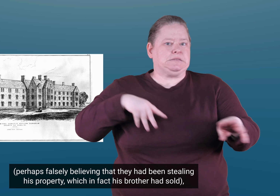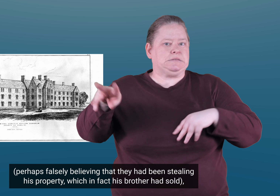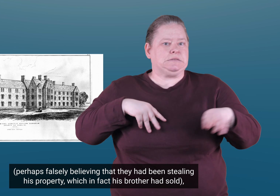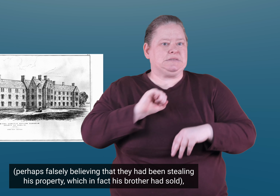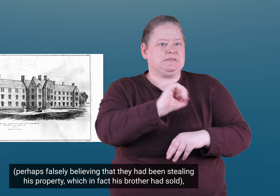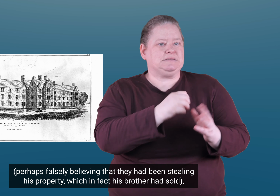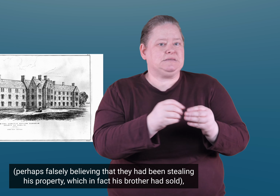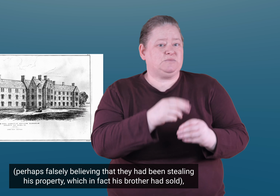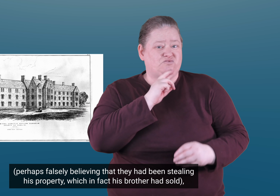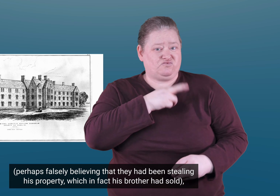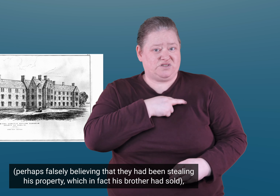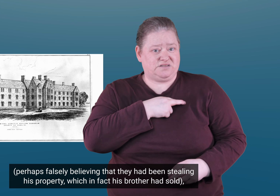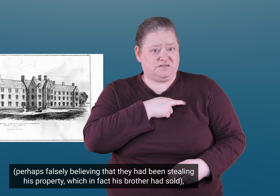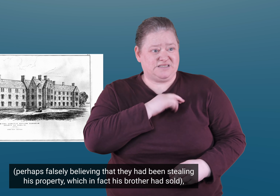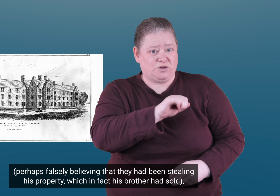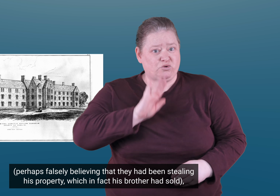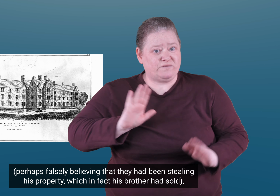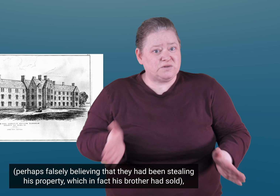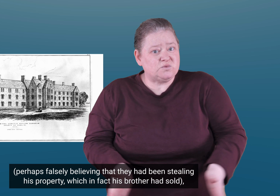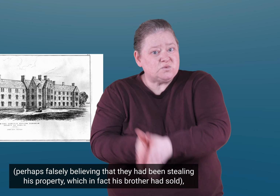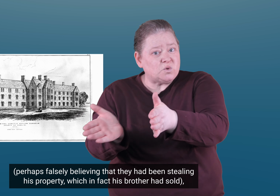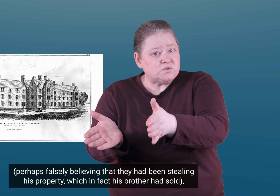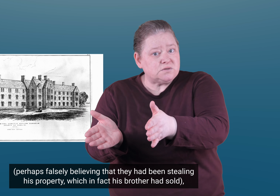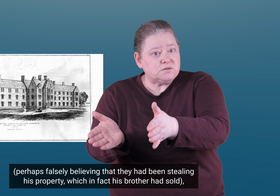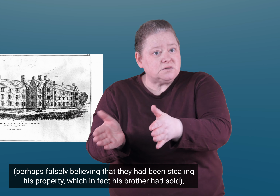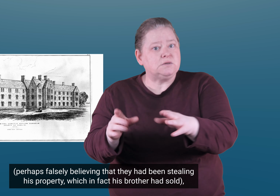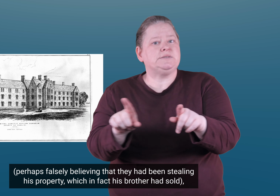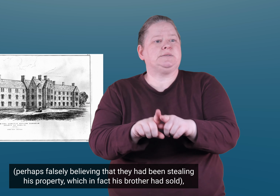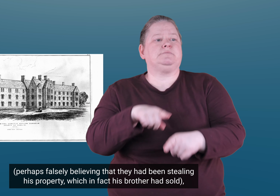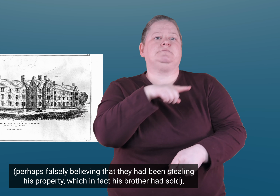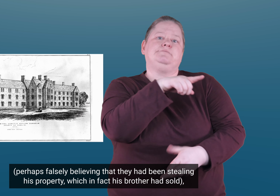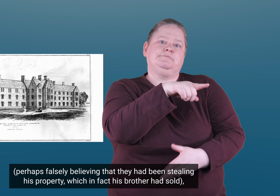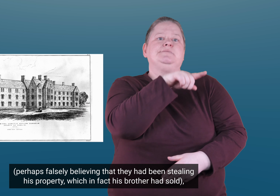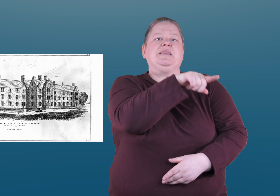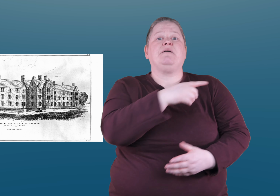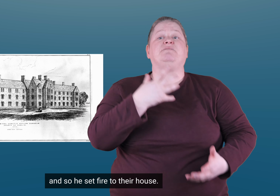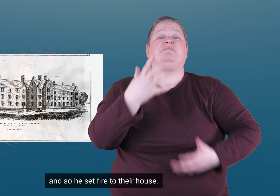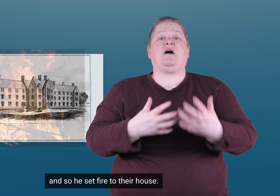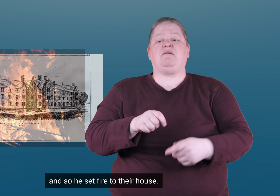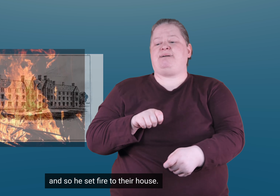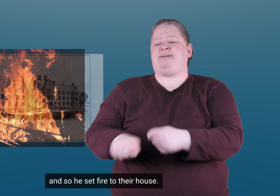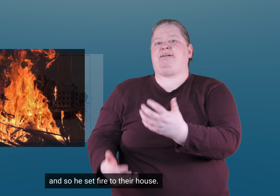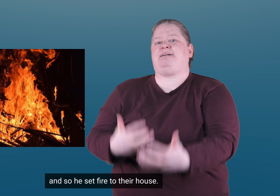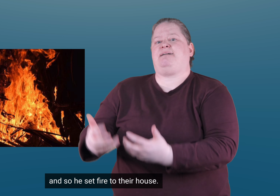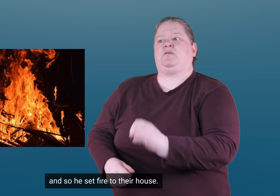property, which in fact his brother had sold. And so he set fire to their